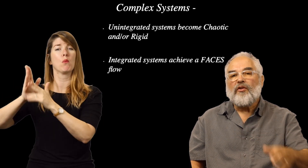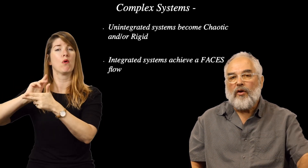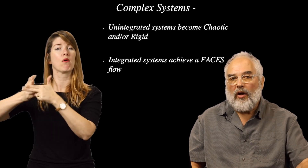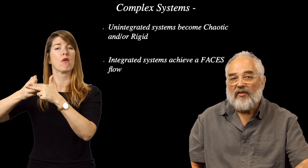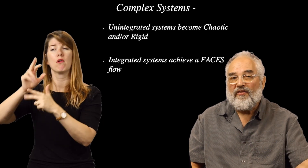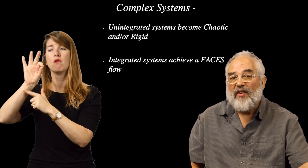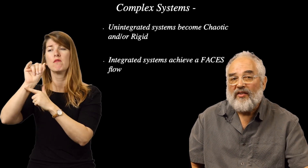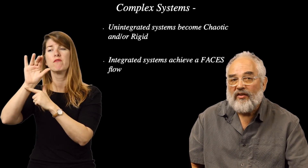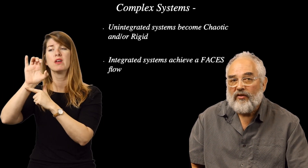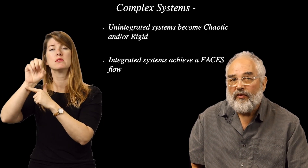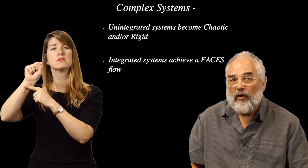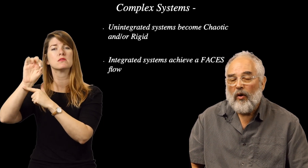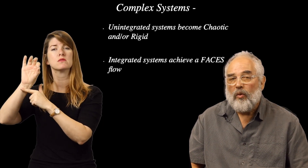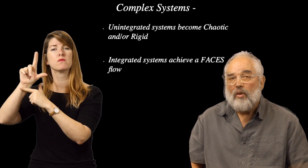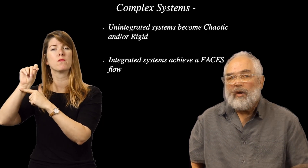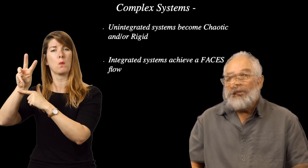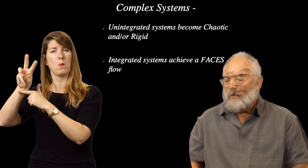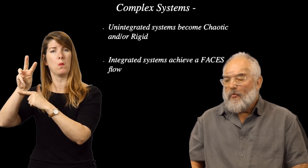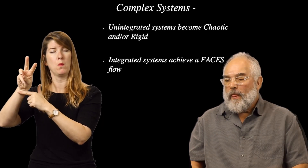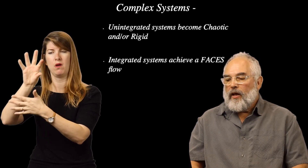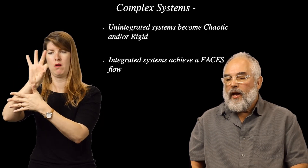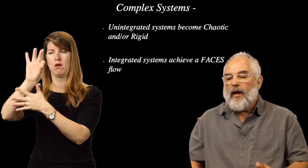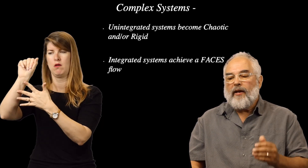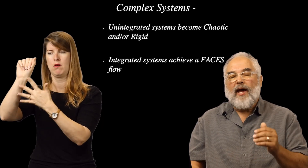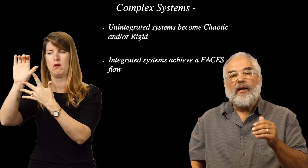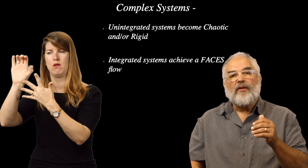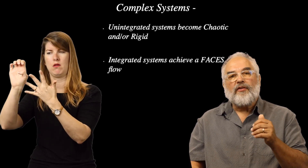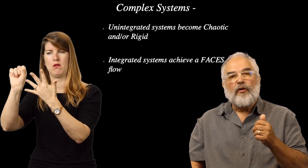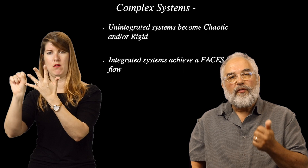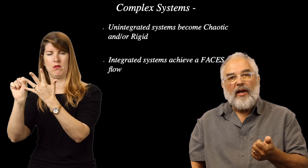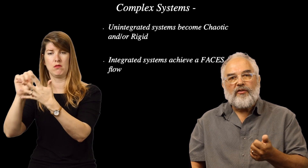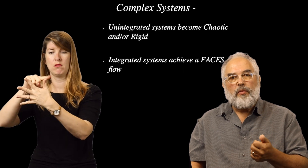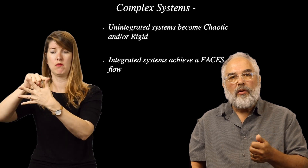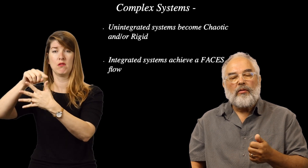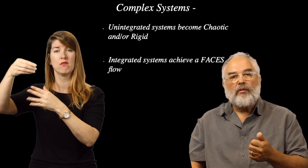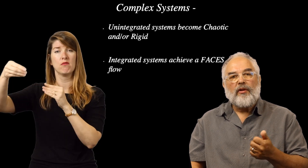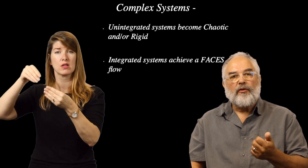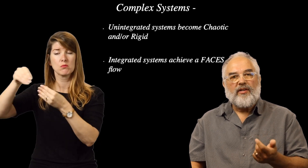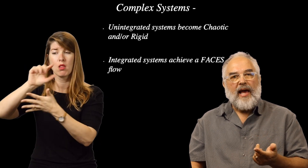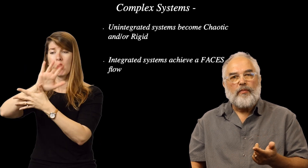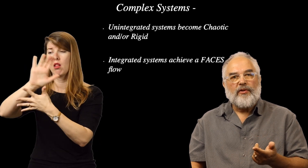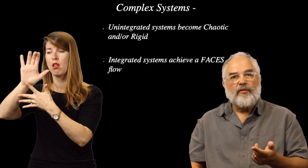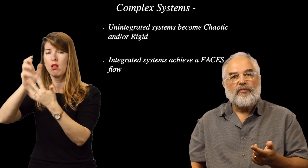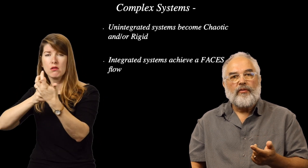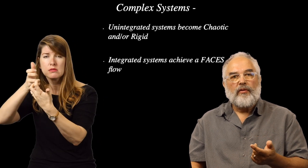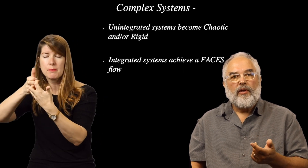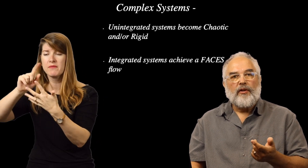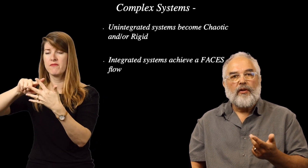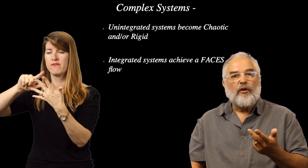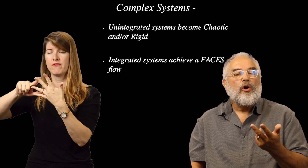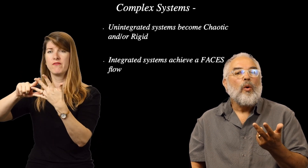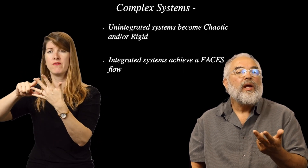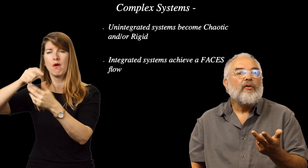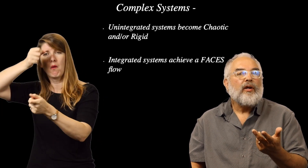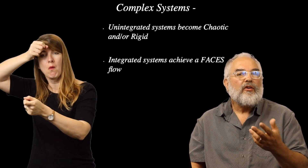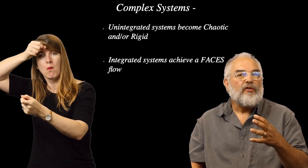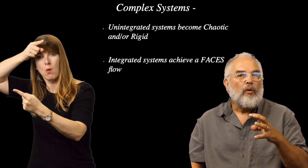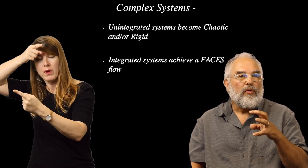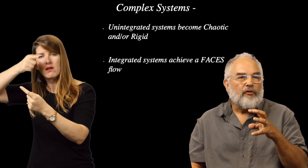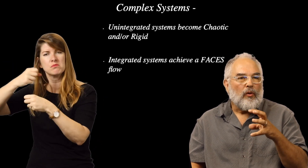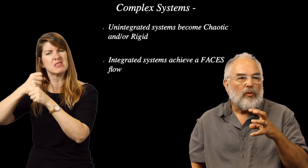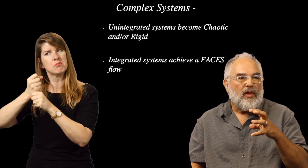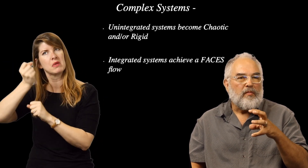achieve what is called a phases flow. And that is, they're flexible, they're adaptive, they're